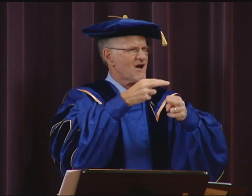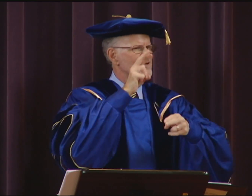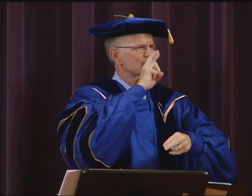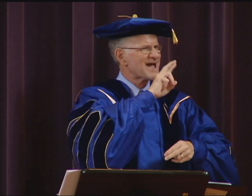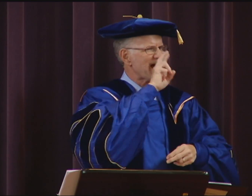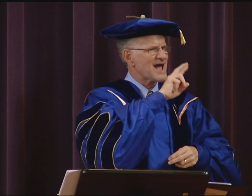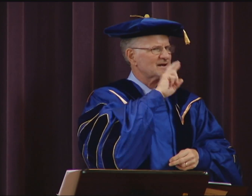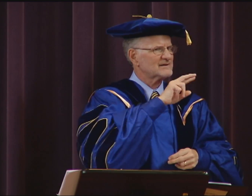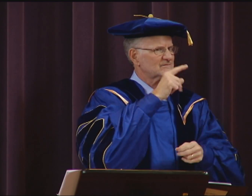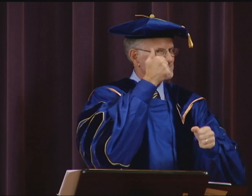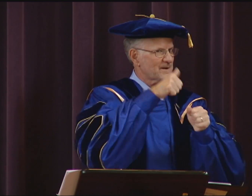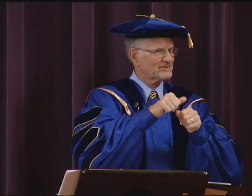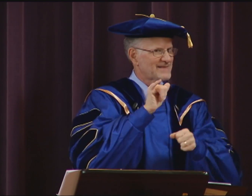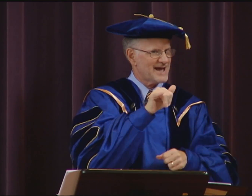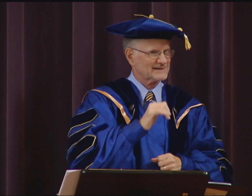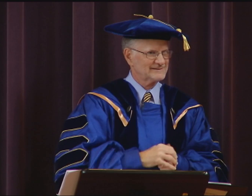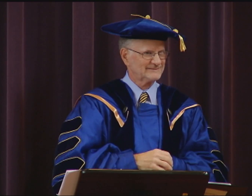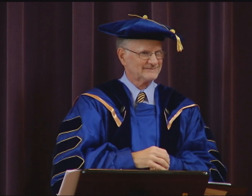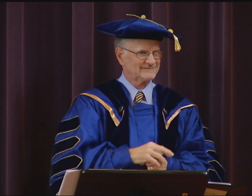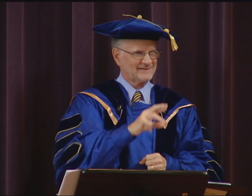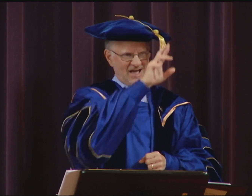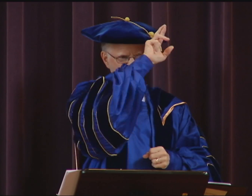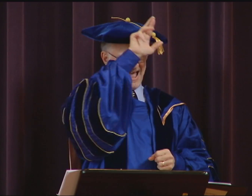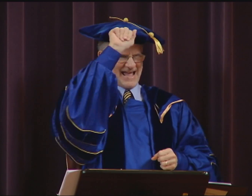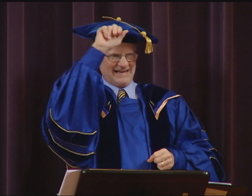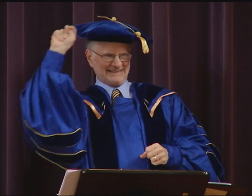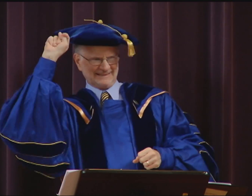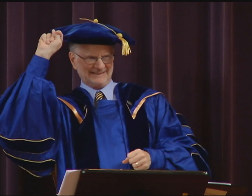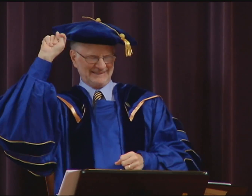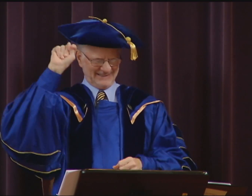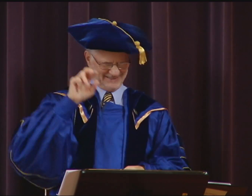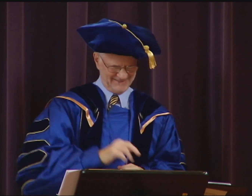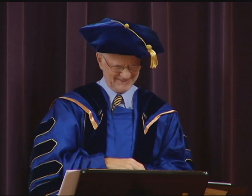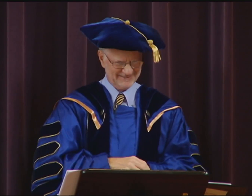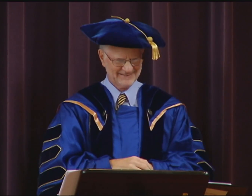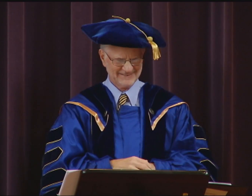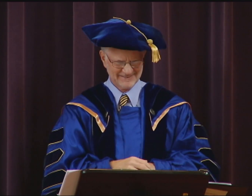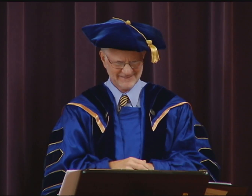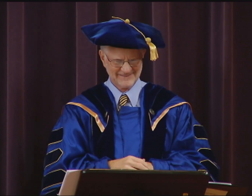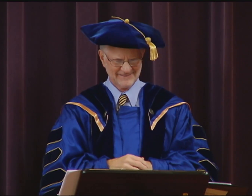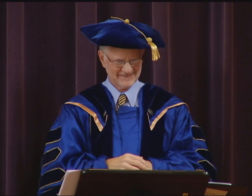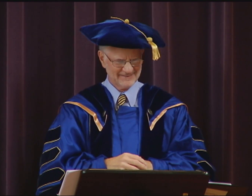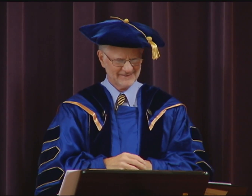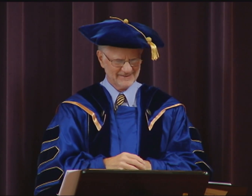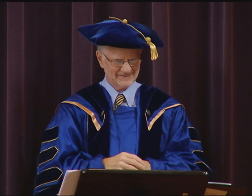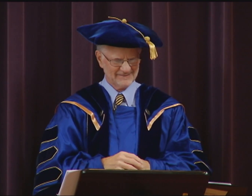you were donning buff and blue caps with the word rat and that emblem on them.